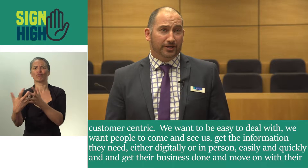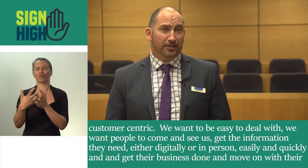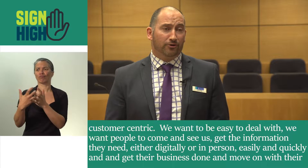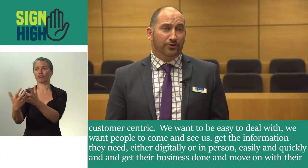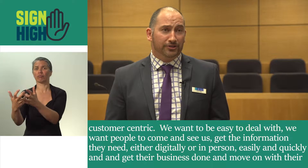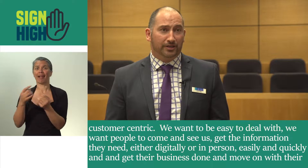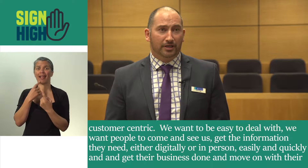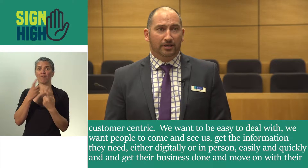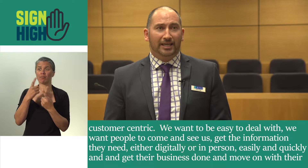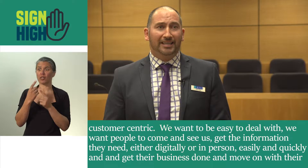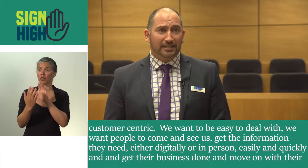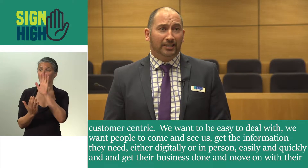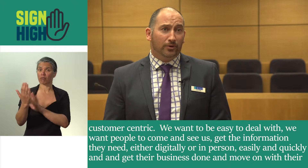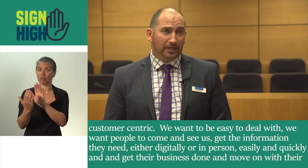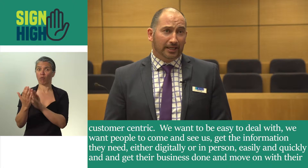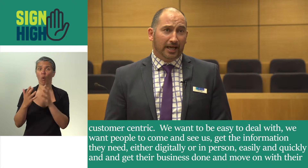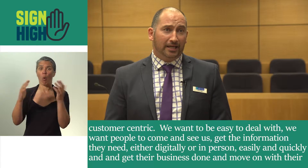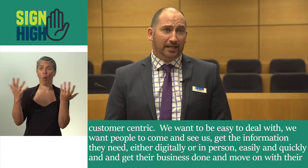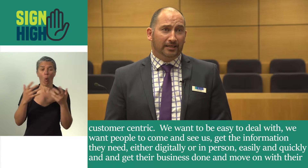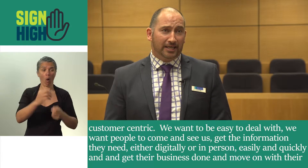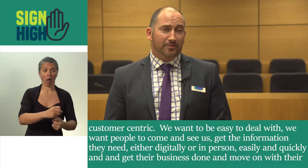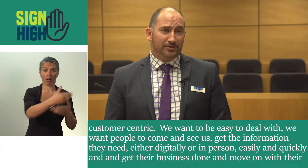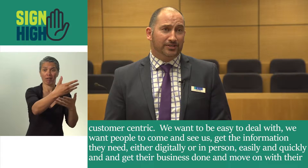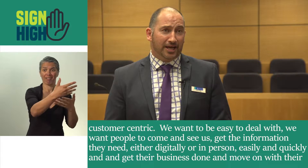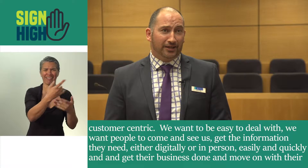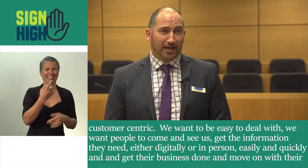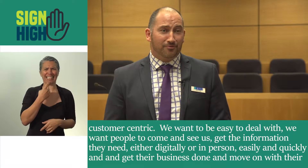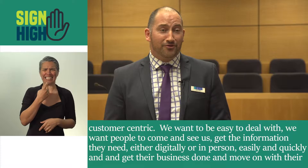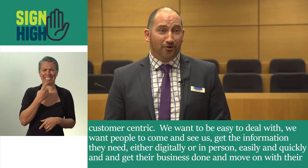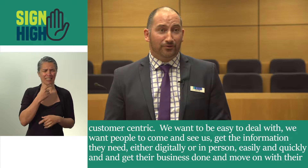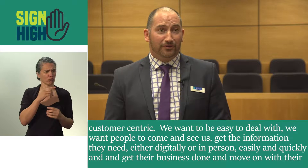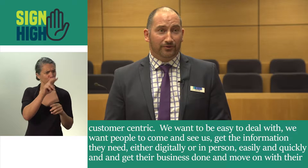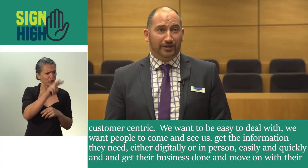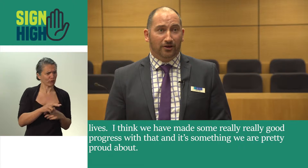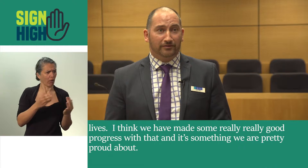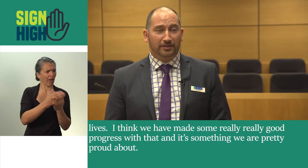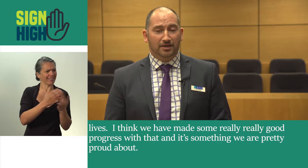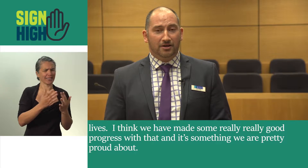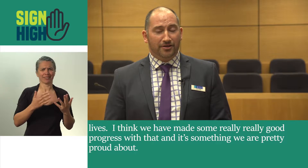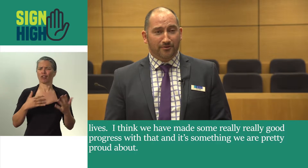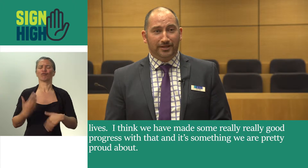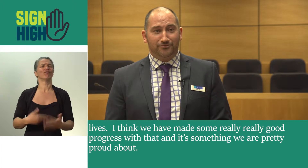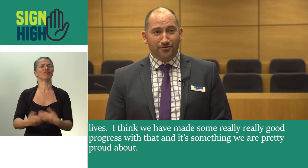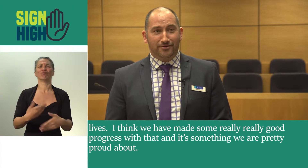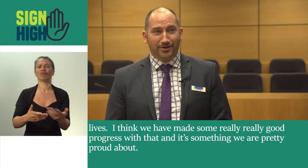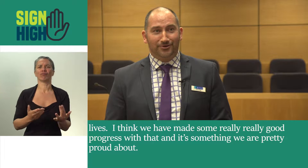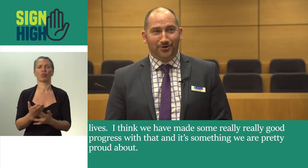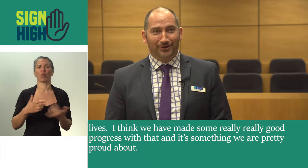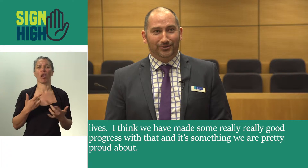digitally or in person, easily and quickly, and get their business done and move on with their lives. I think we've made some really, really good progress with